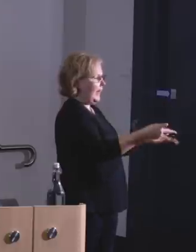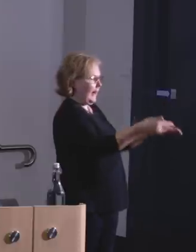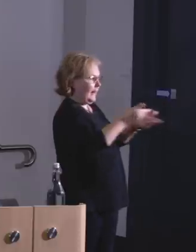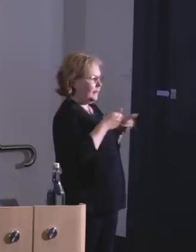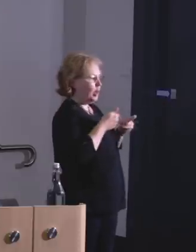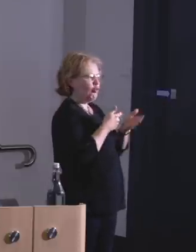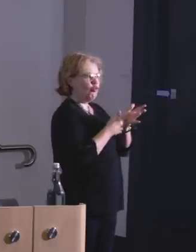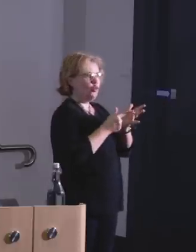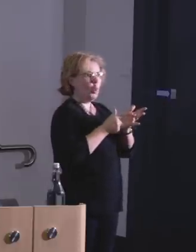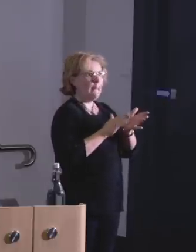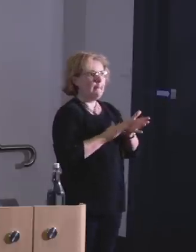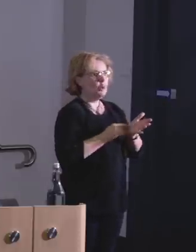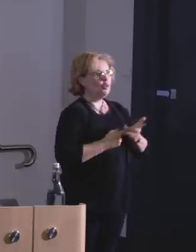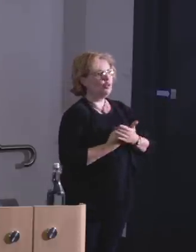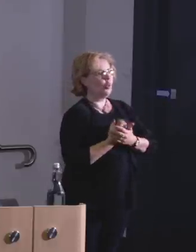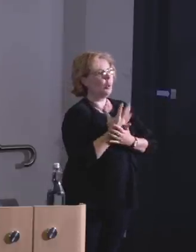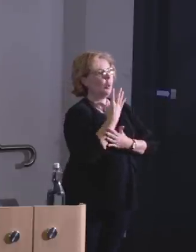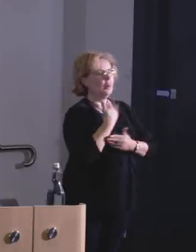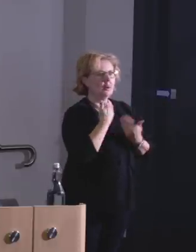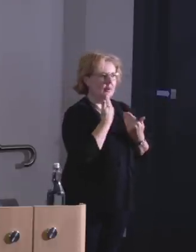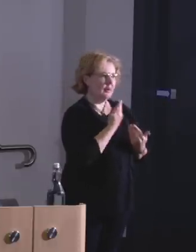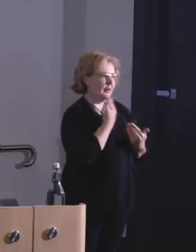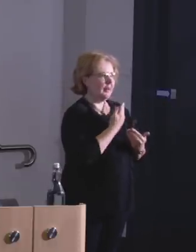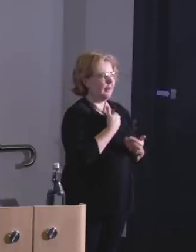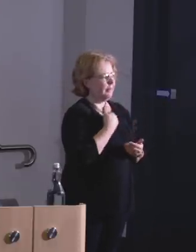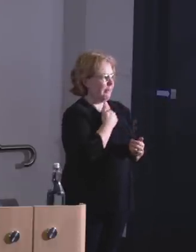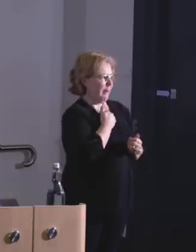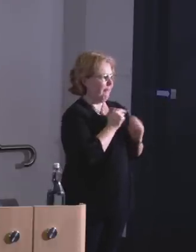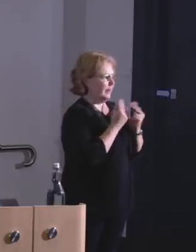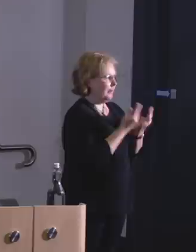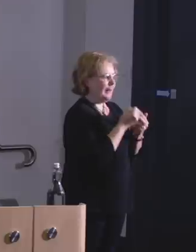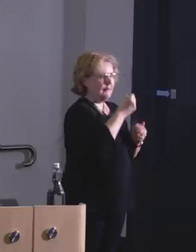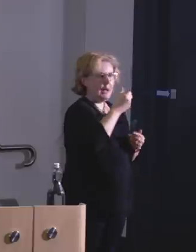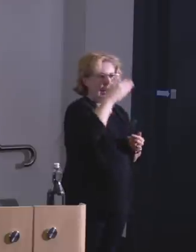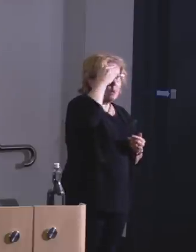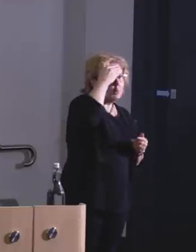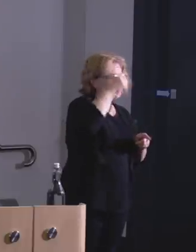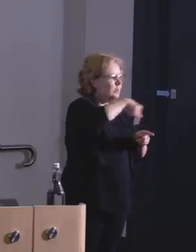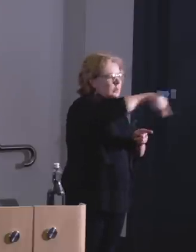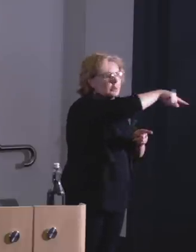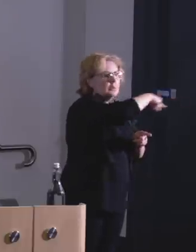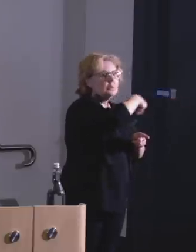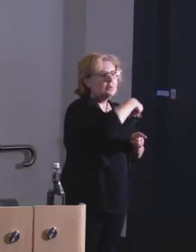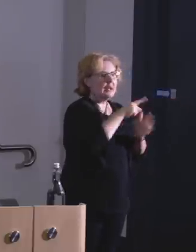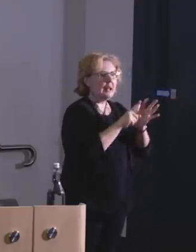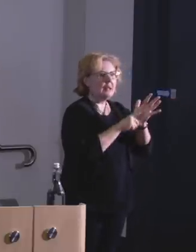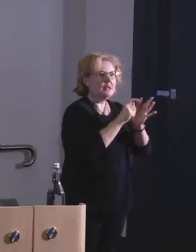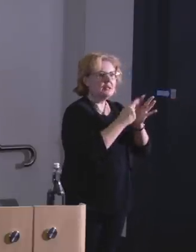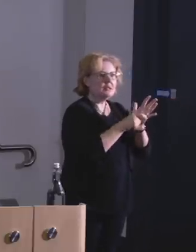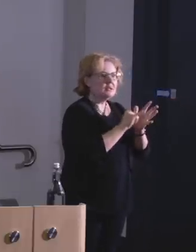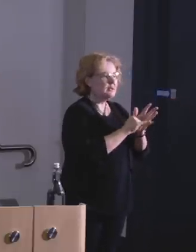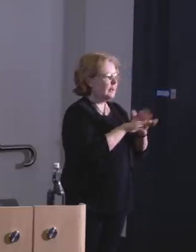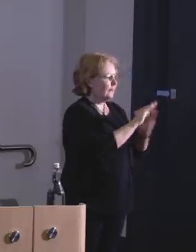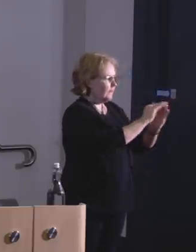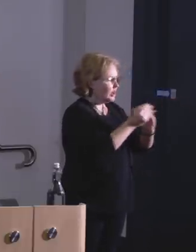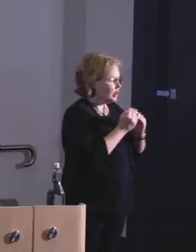that within my own family, there were elders that were there. Within the village, there were elders that were there. And